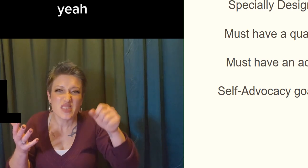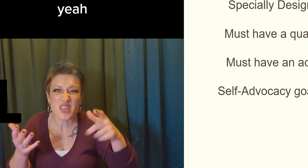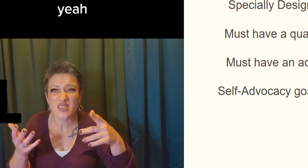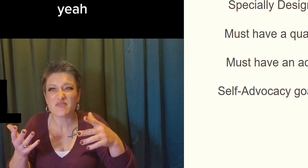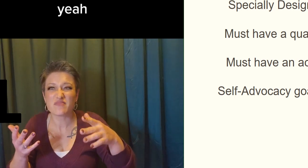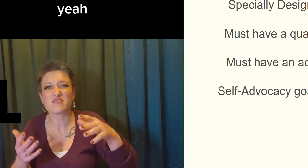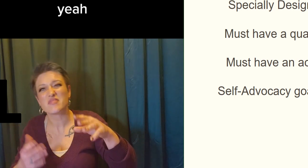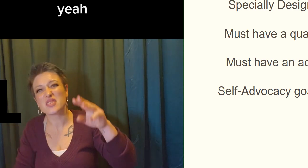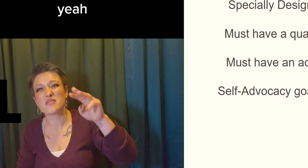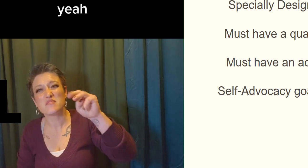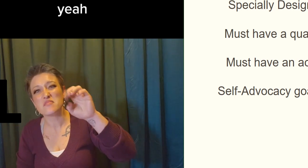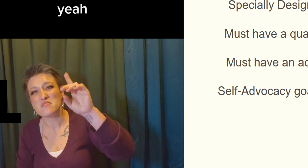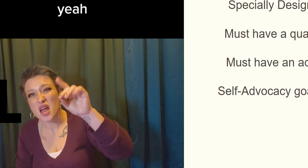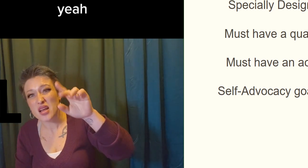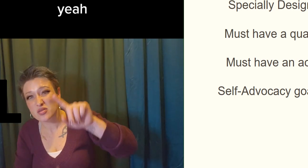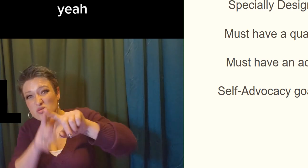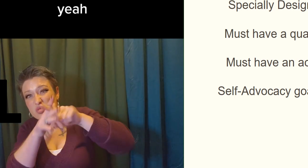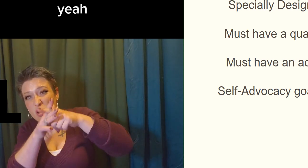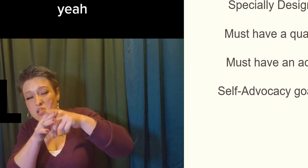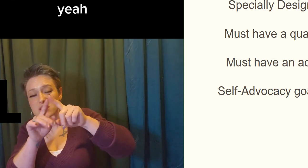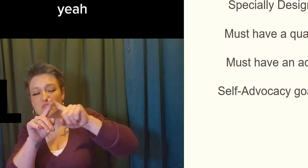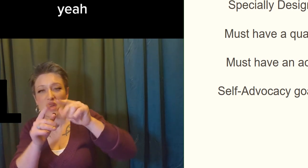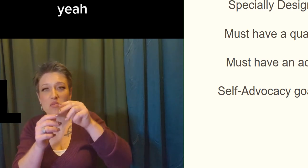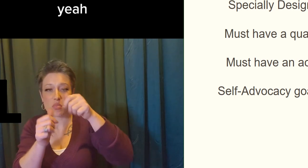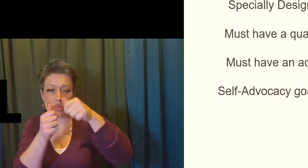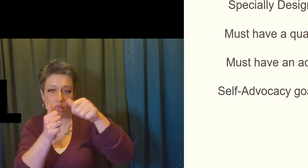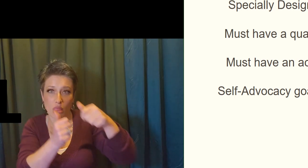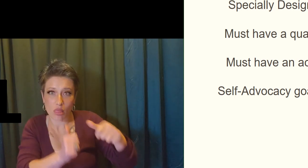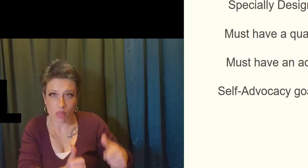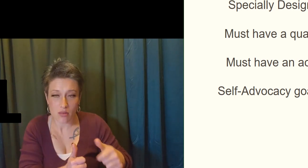All right, so my hearing loss, yeah,